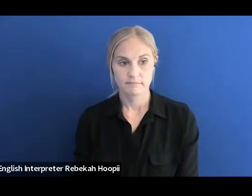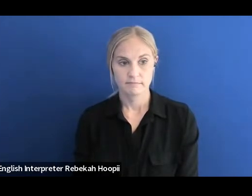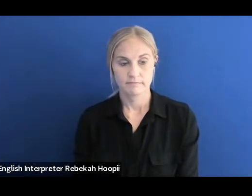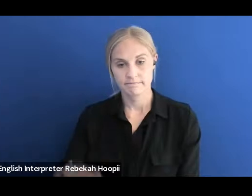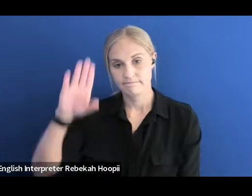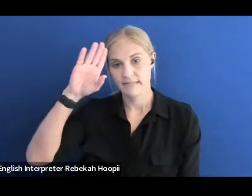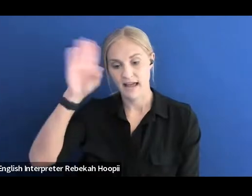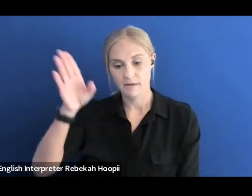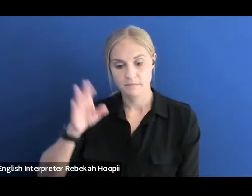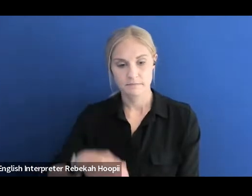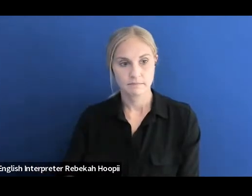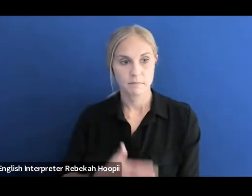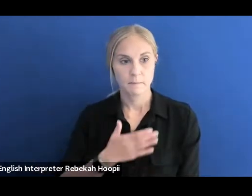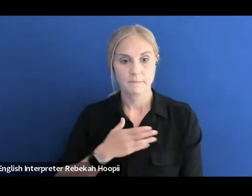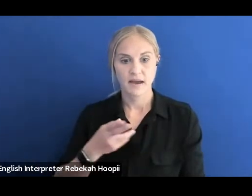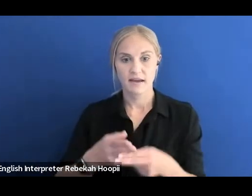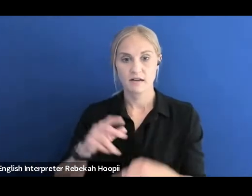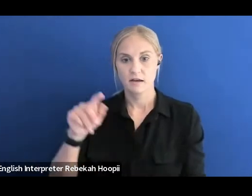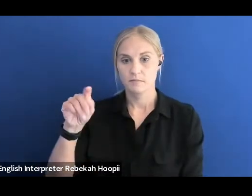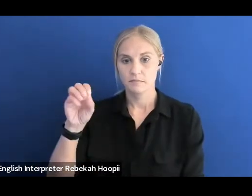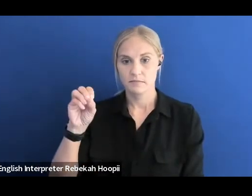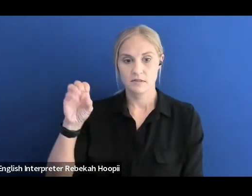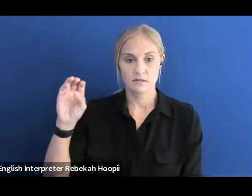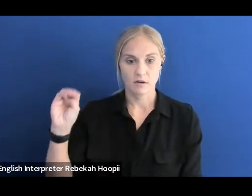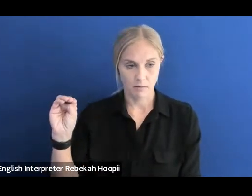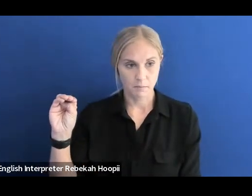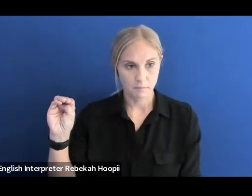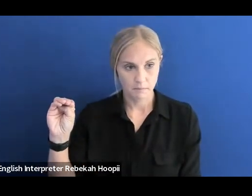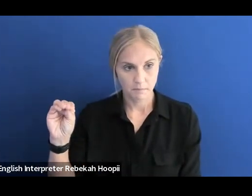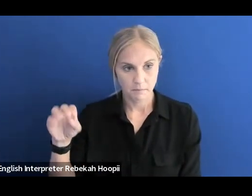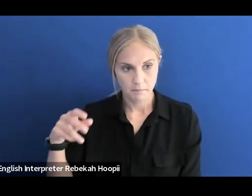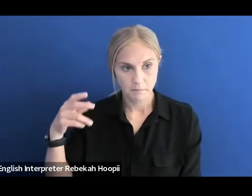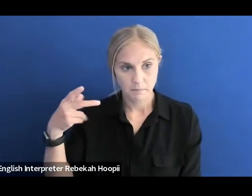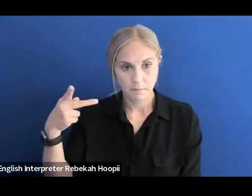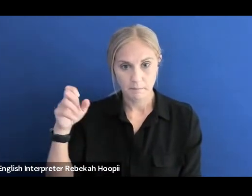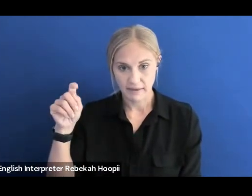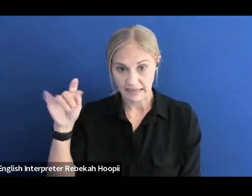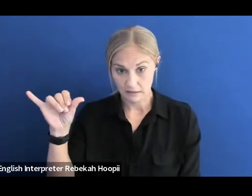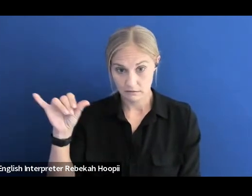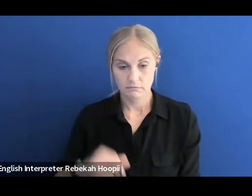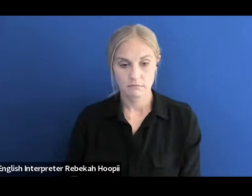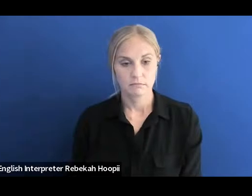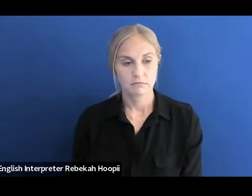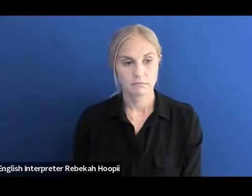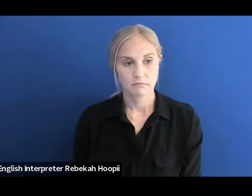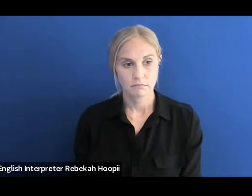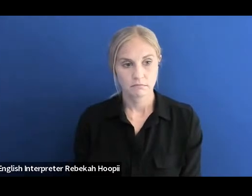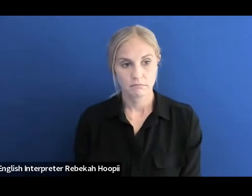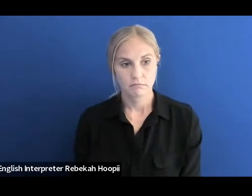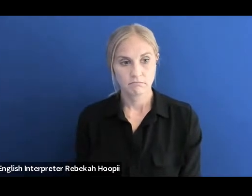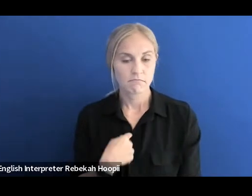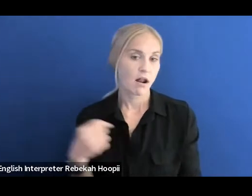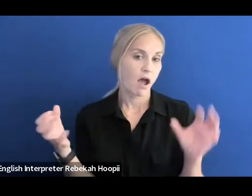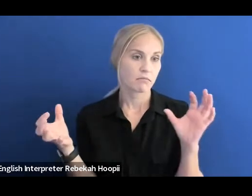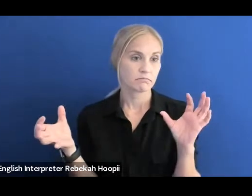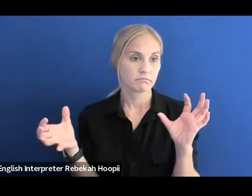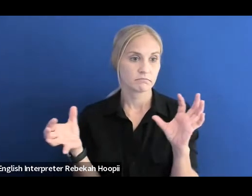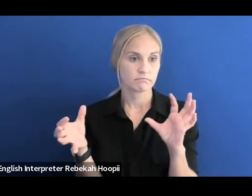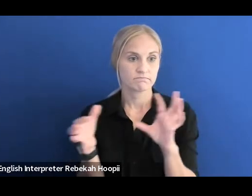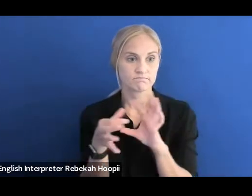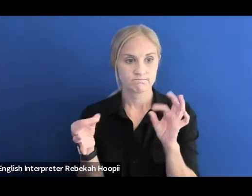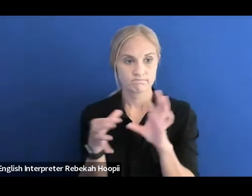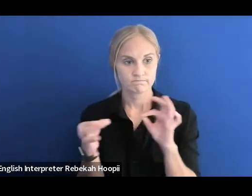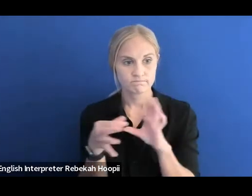Hi, my name is Tom Penny, P-E-N-N-Y, first name Tom, T-O-N. And I would like to go on record